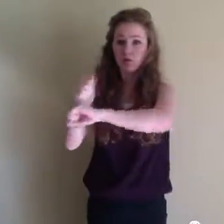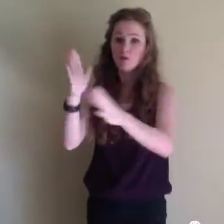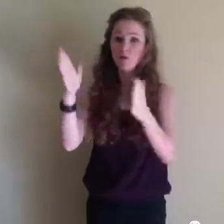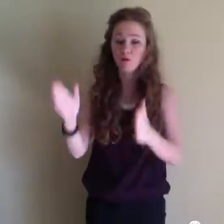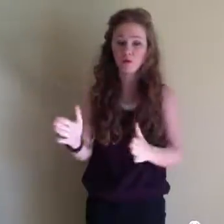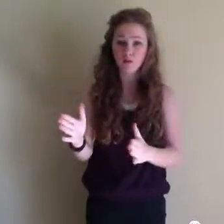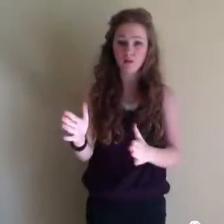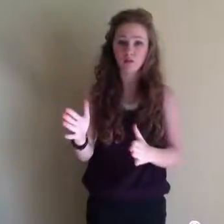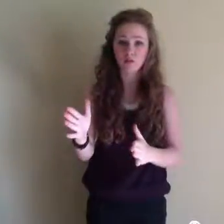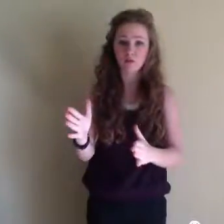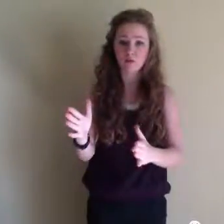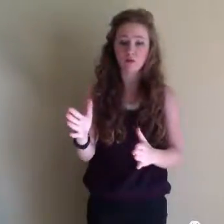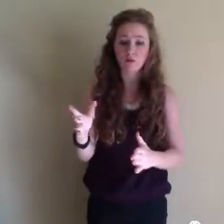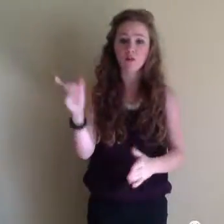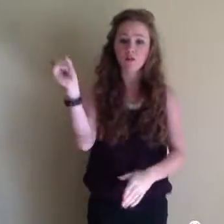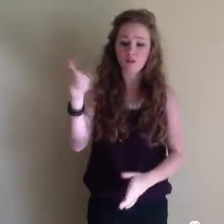were the colonists.